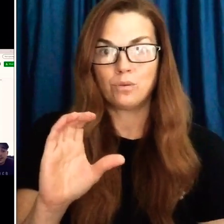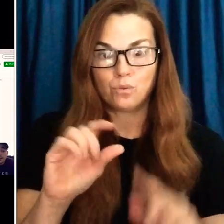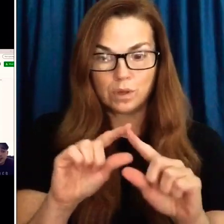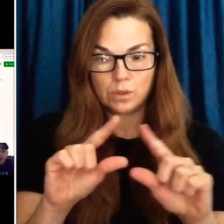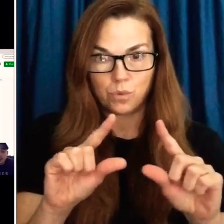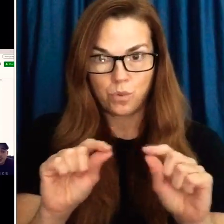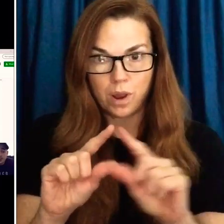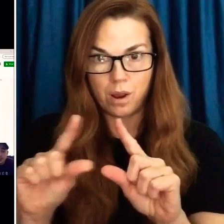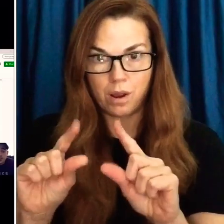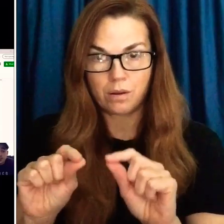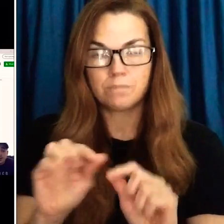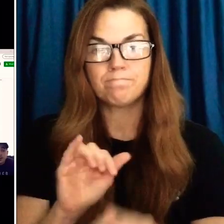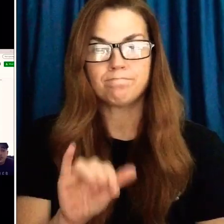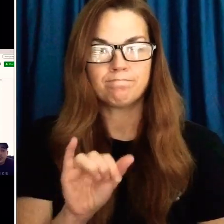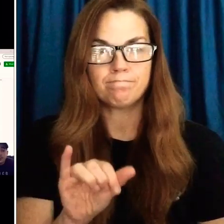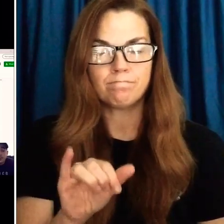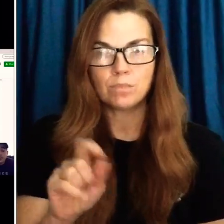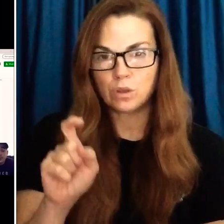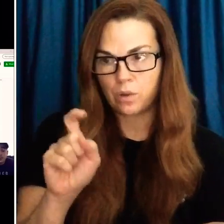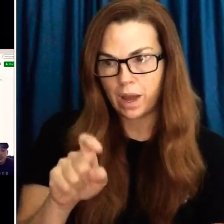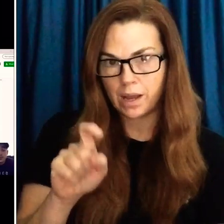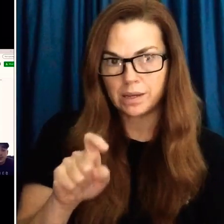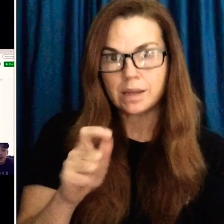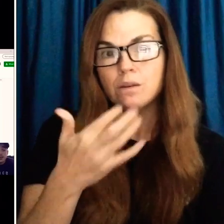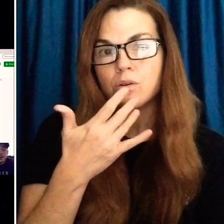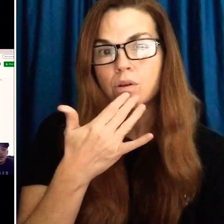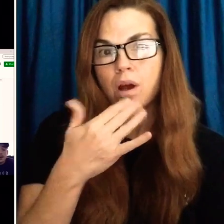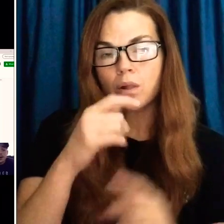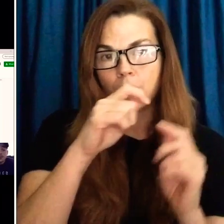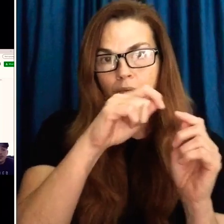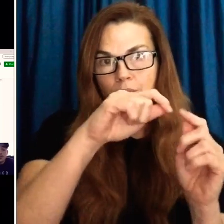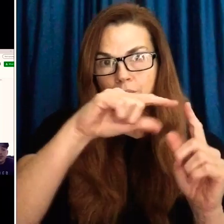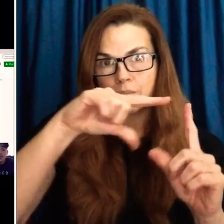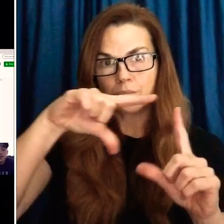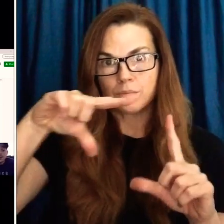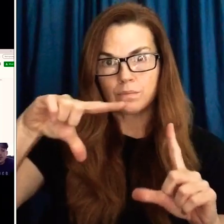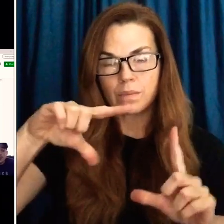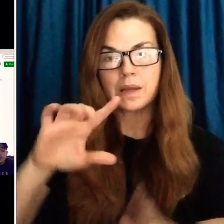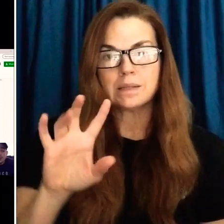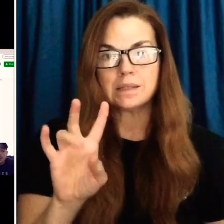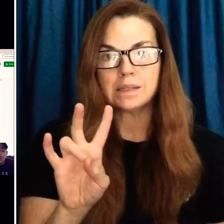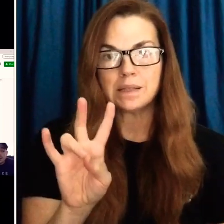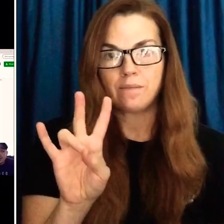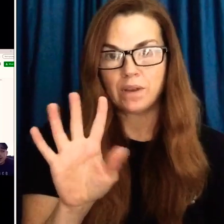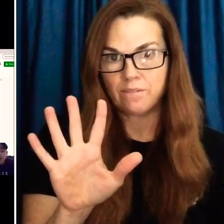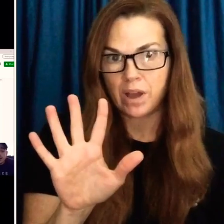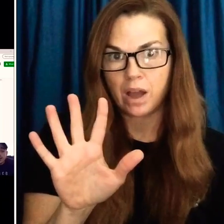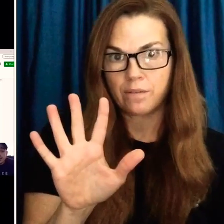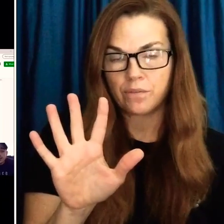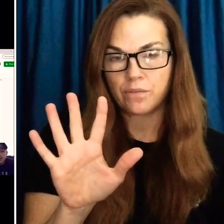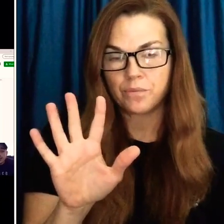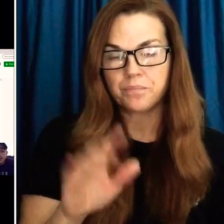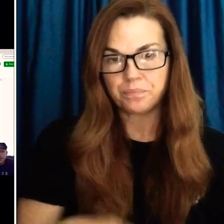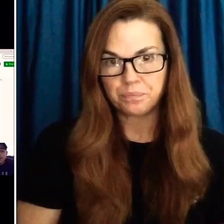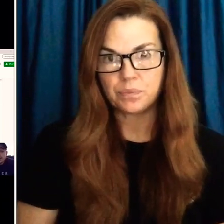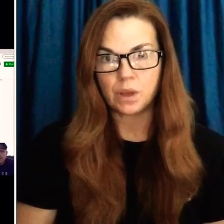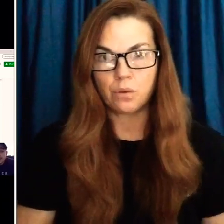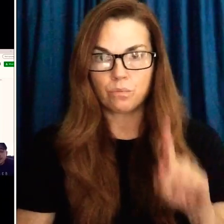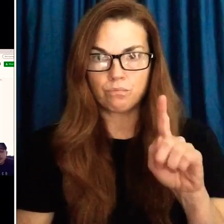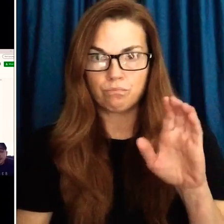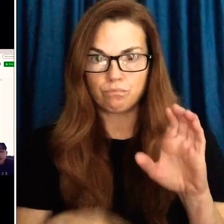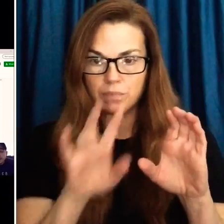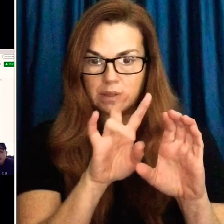of those 100. 75 hundredths is 75 out of 100. So if I highlight the first